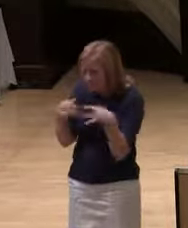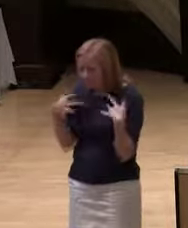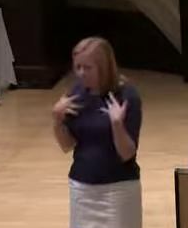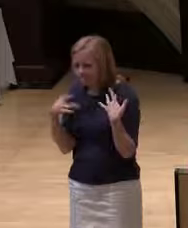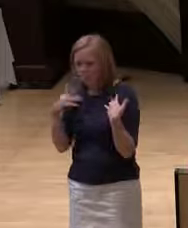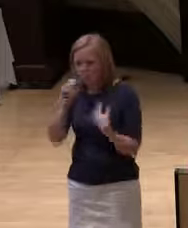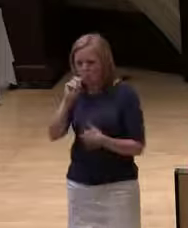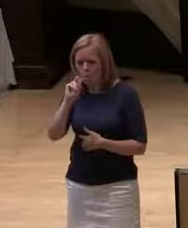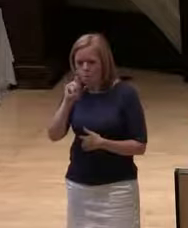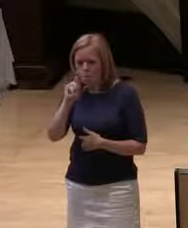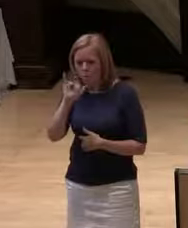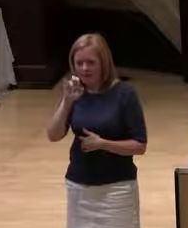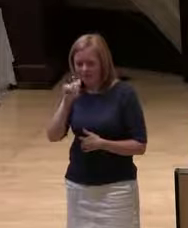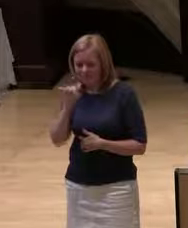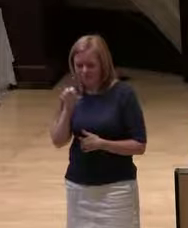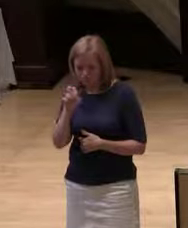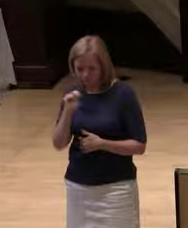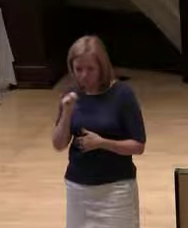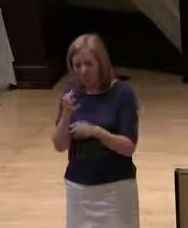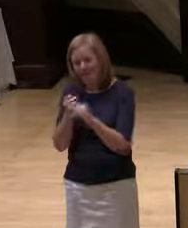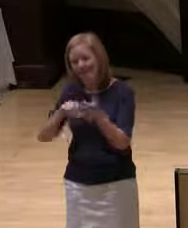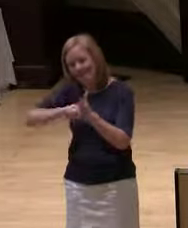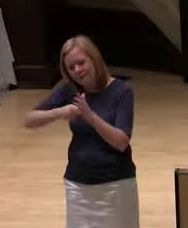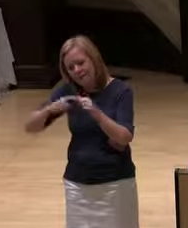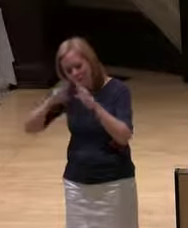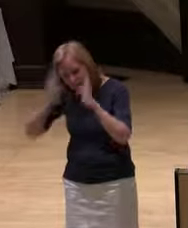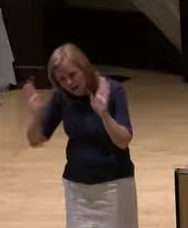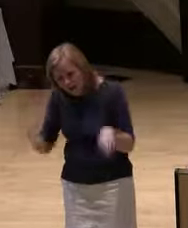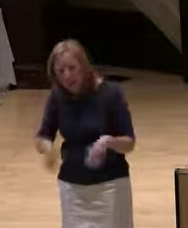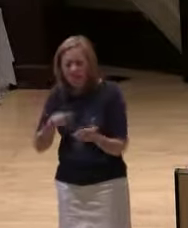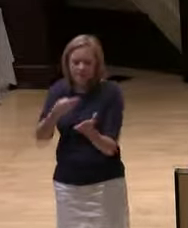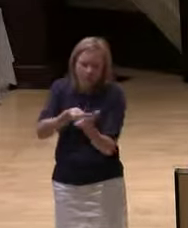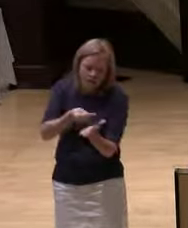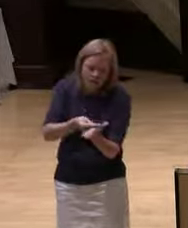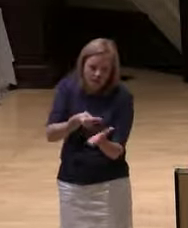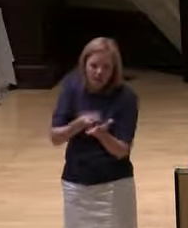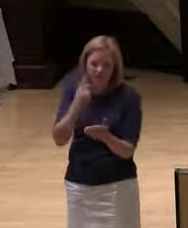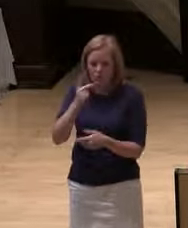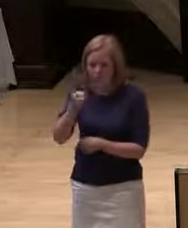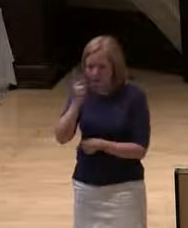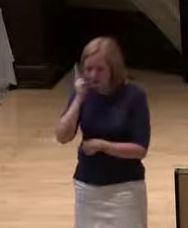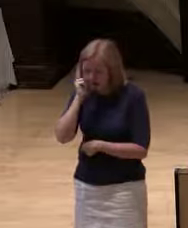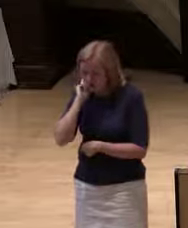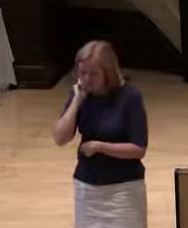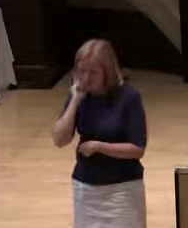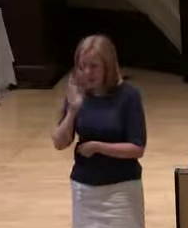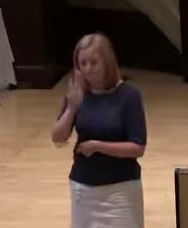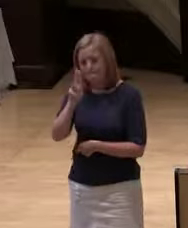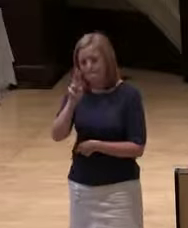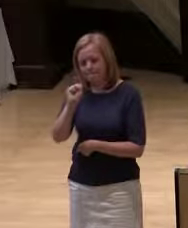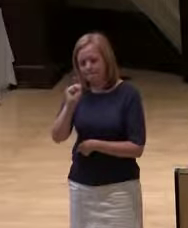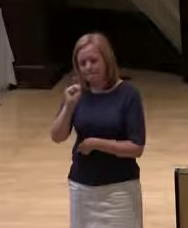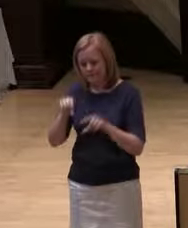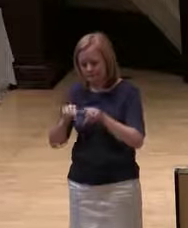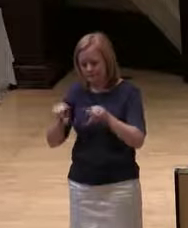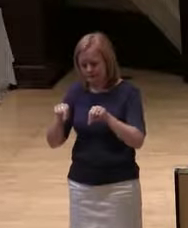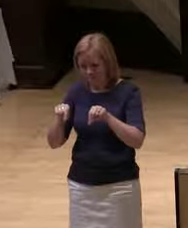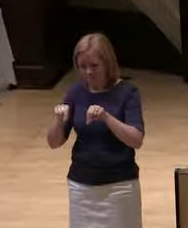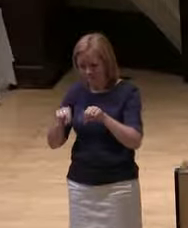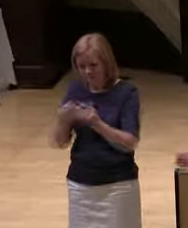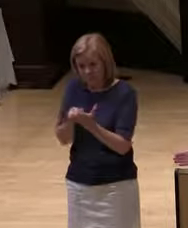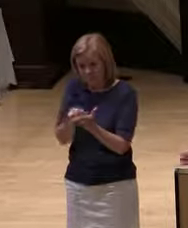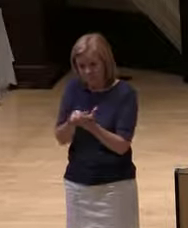they receive a key to the house, and along with that, they receive money for a haircut and a bus pass. Now, the